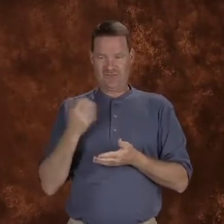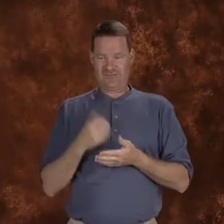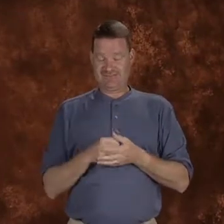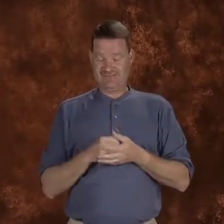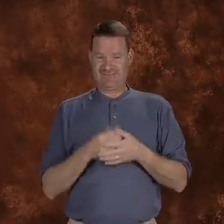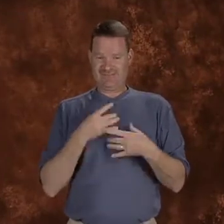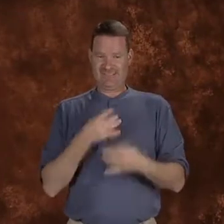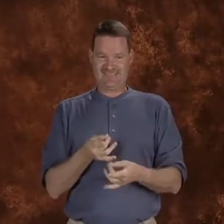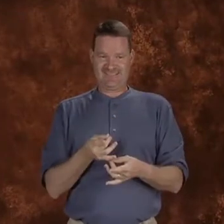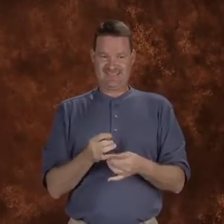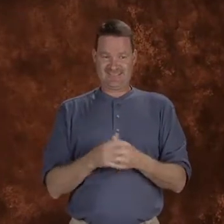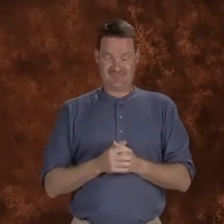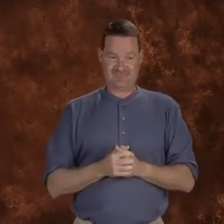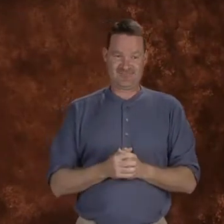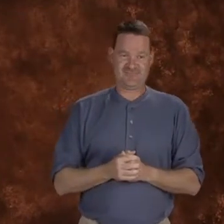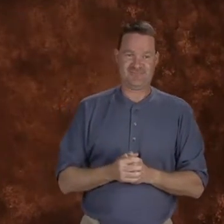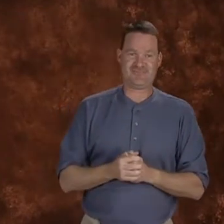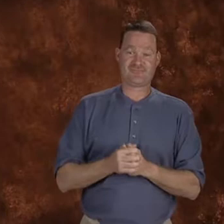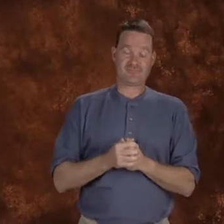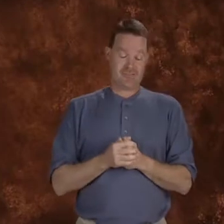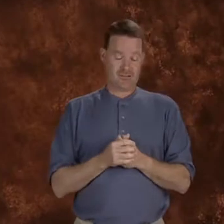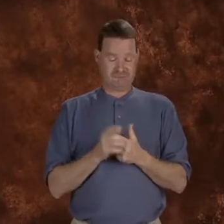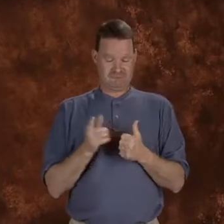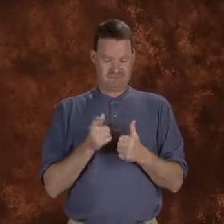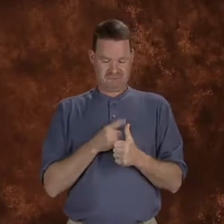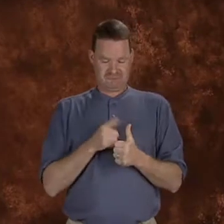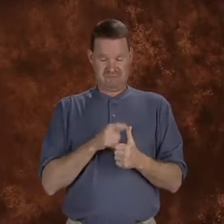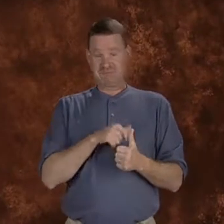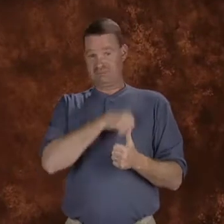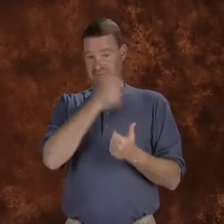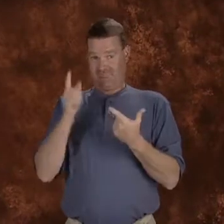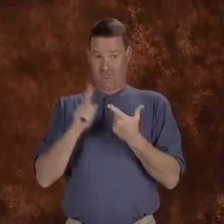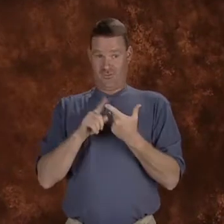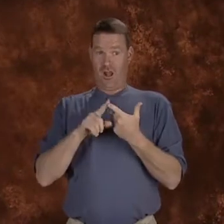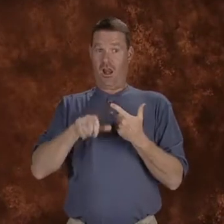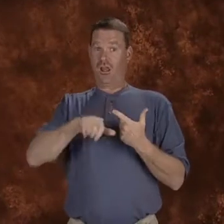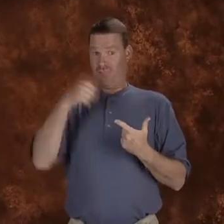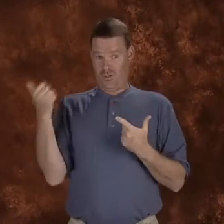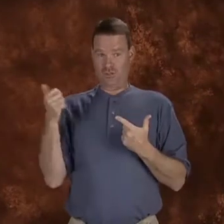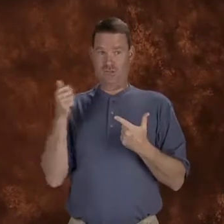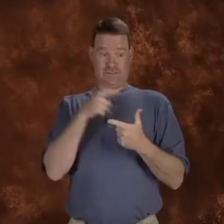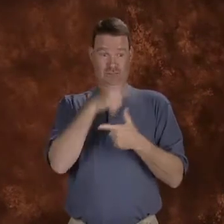and very clean. It's very interesting.